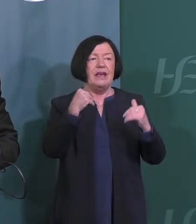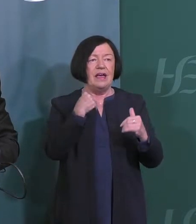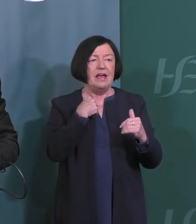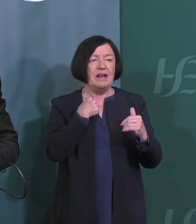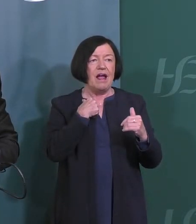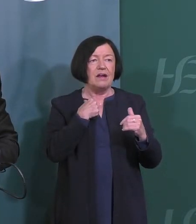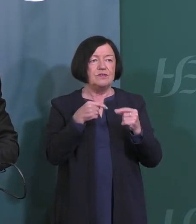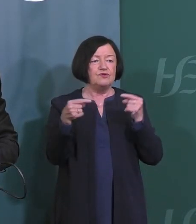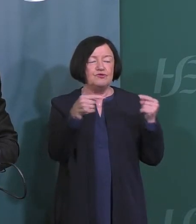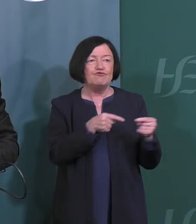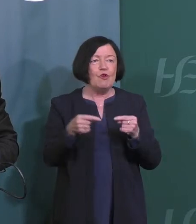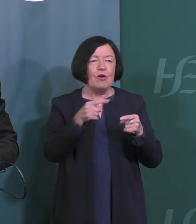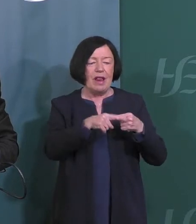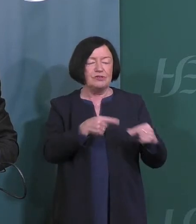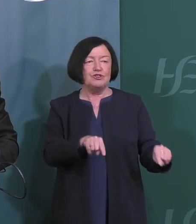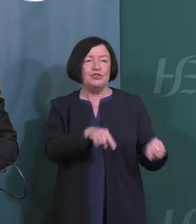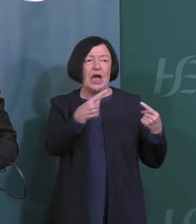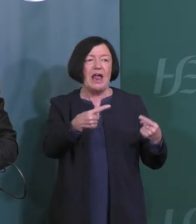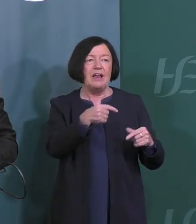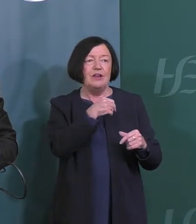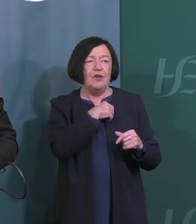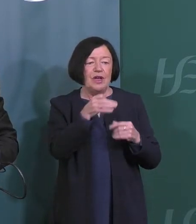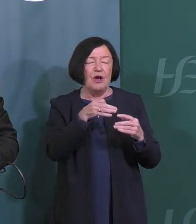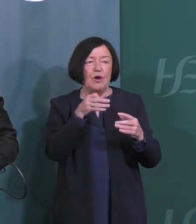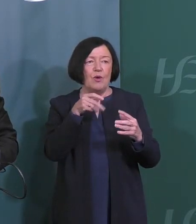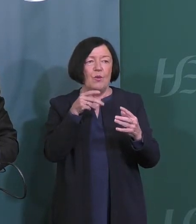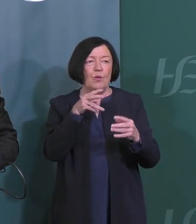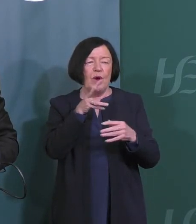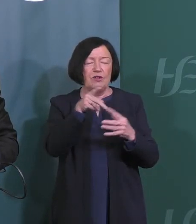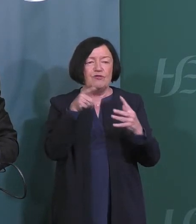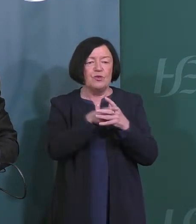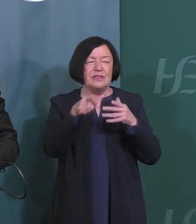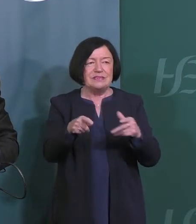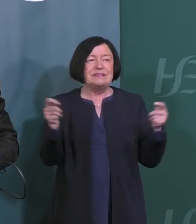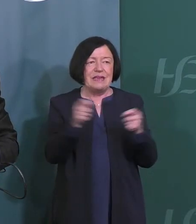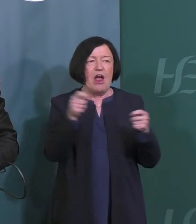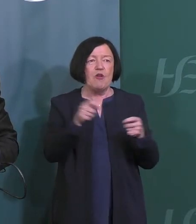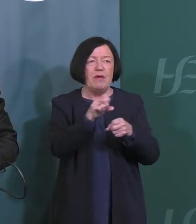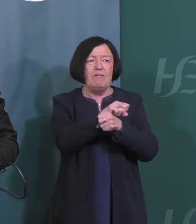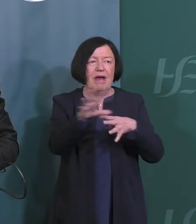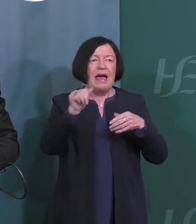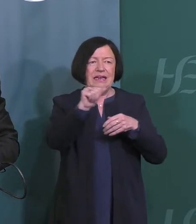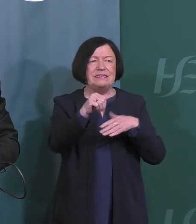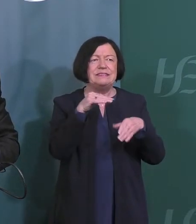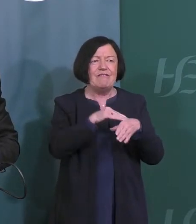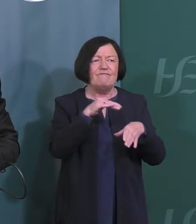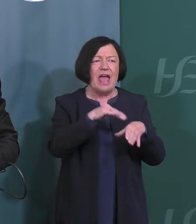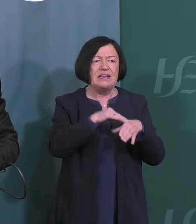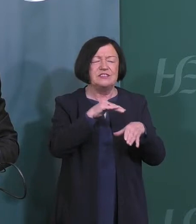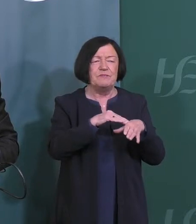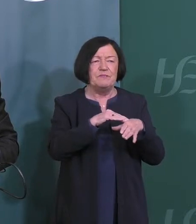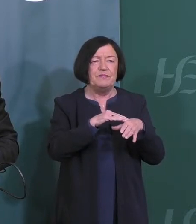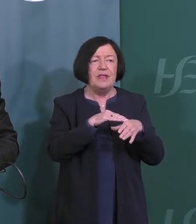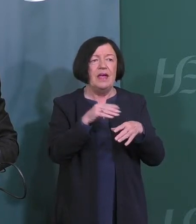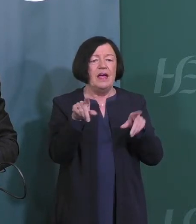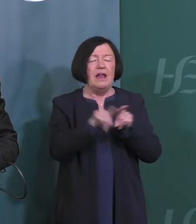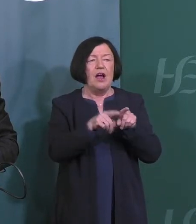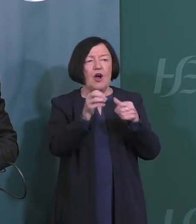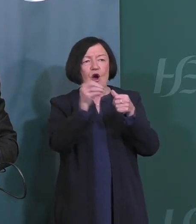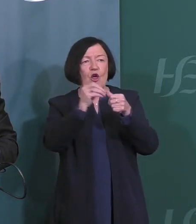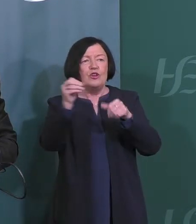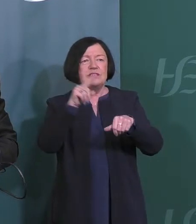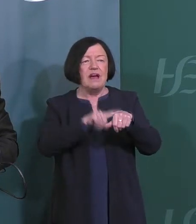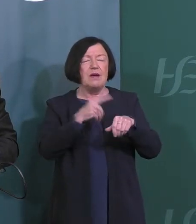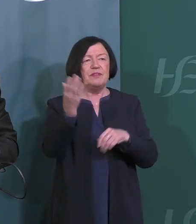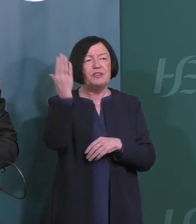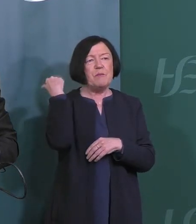relentless challenge to exit our way out of this awful pandemic and its consequences. And indeed, like so many times